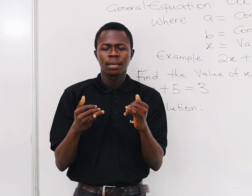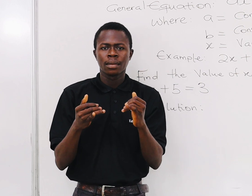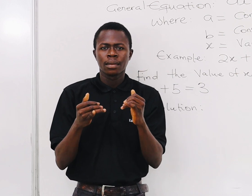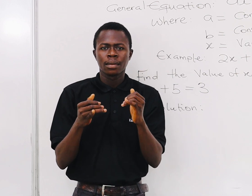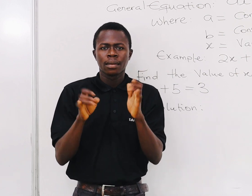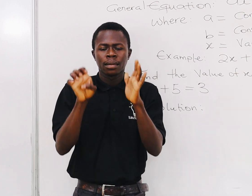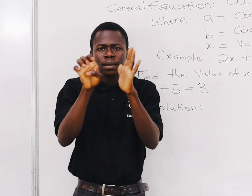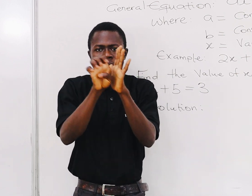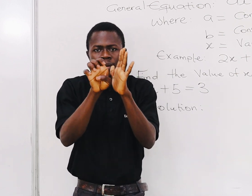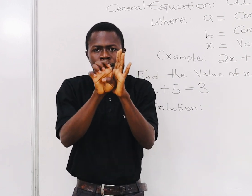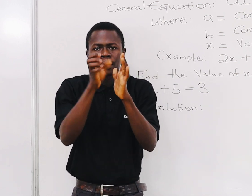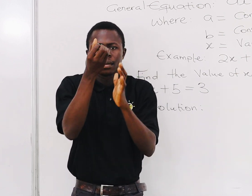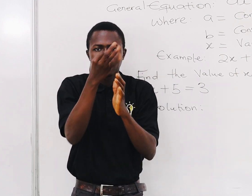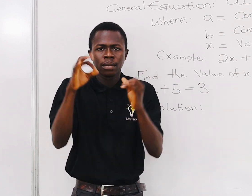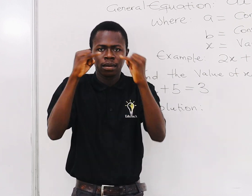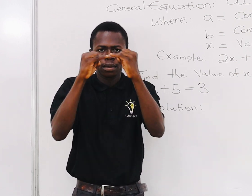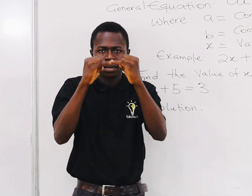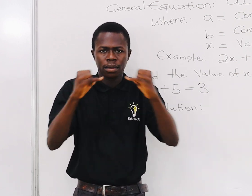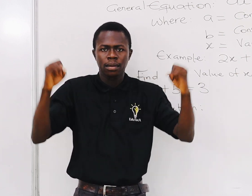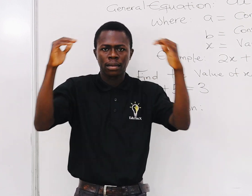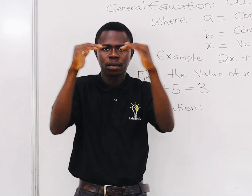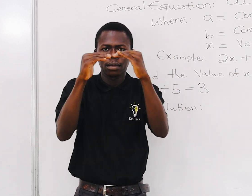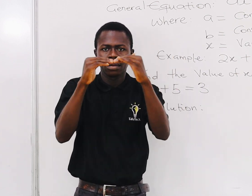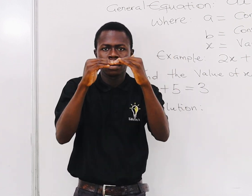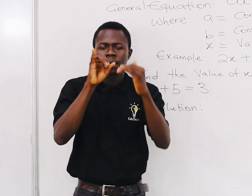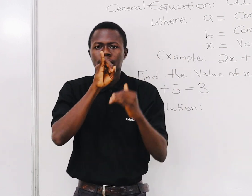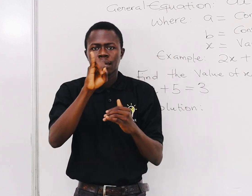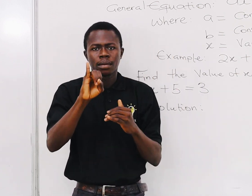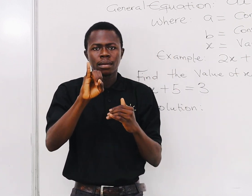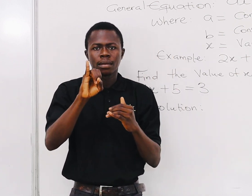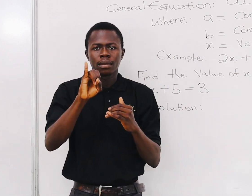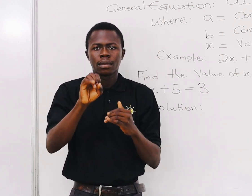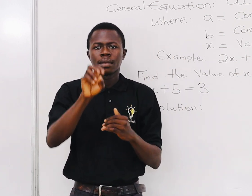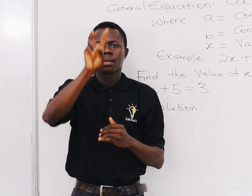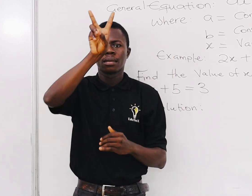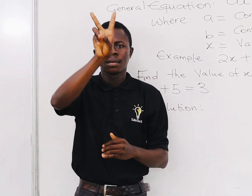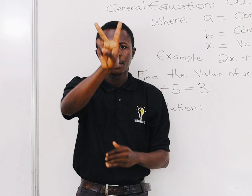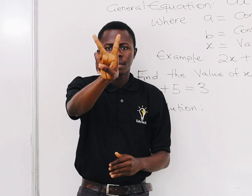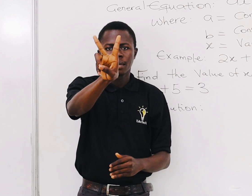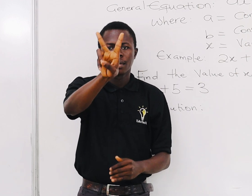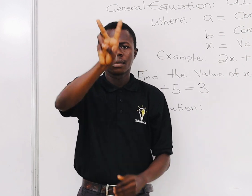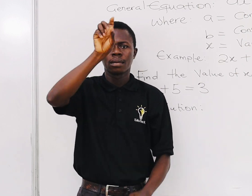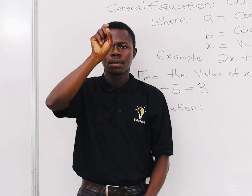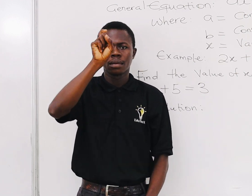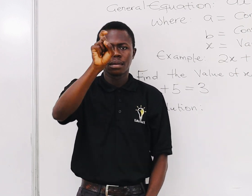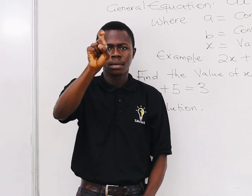Then an example of an equation or an example of a linear equation will be